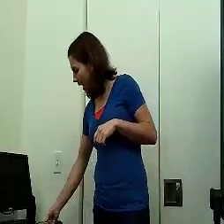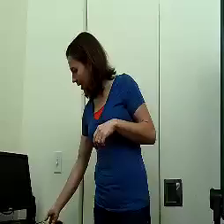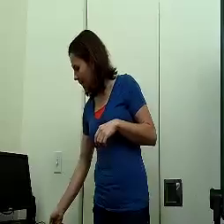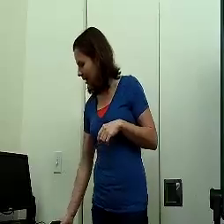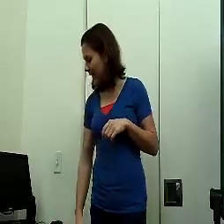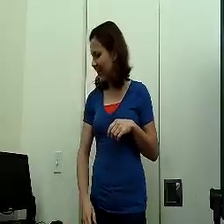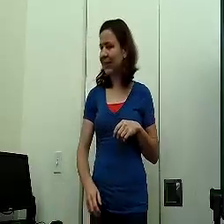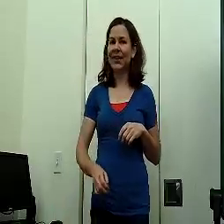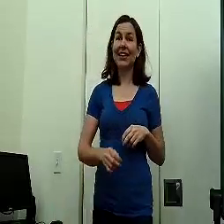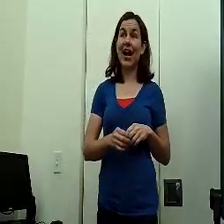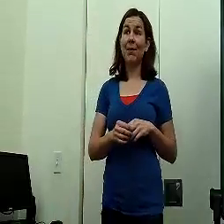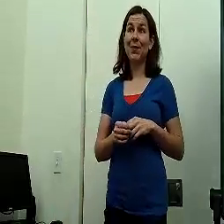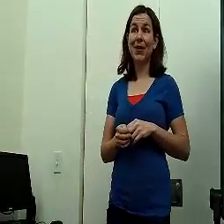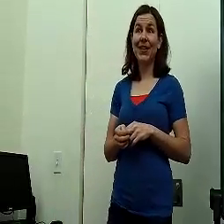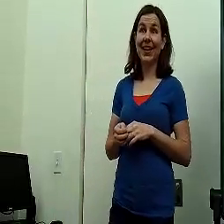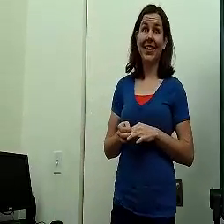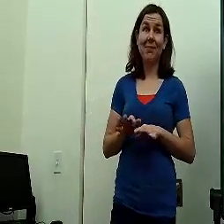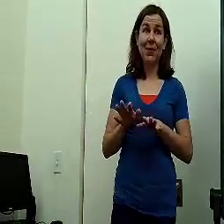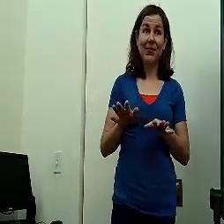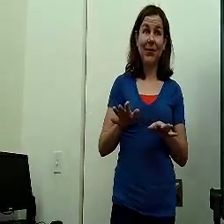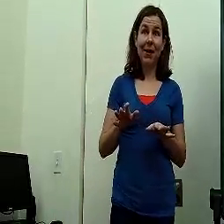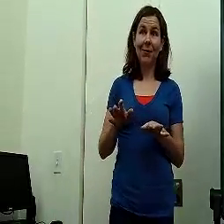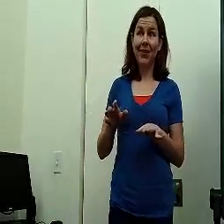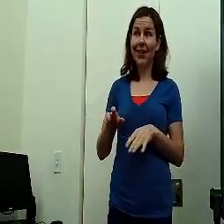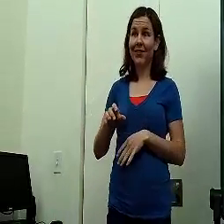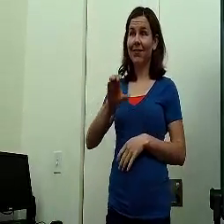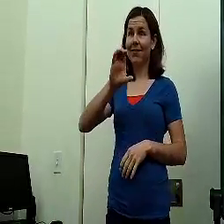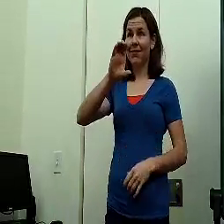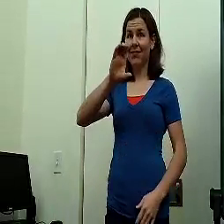All right, next one is a common word that most of you probably know.